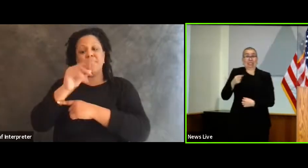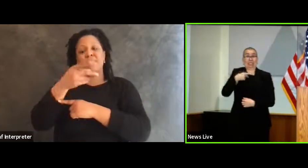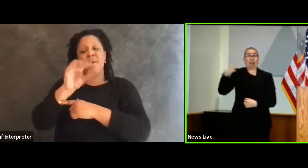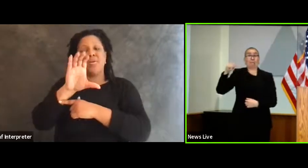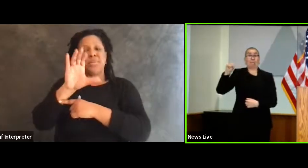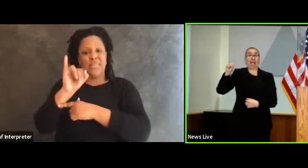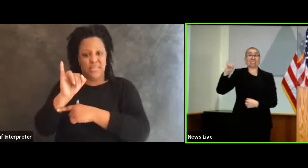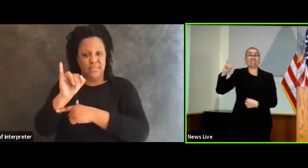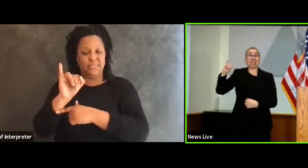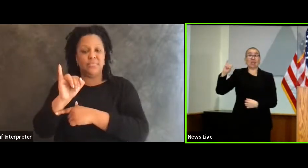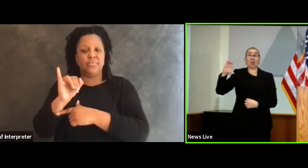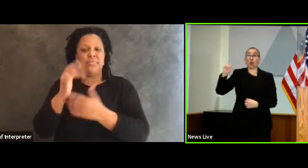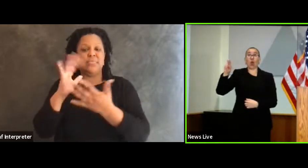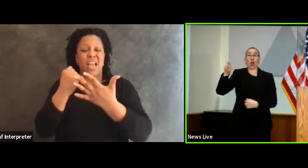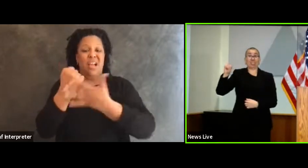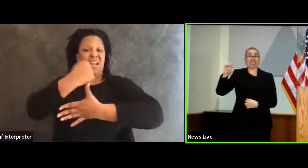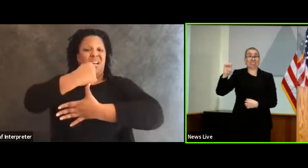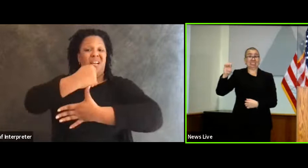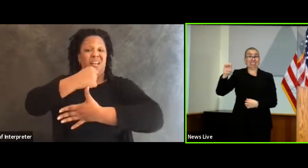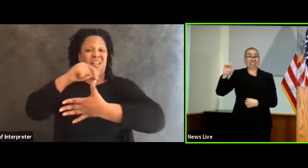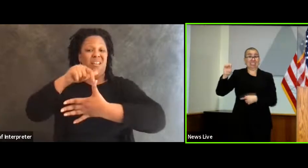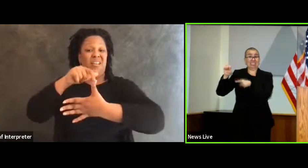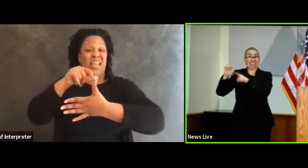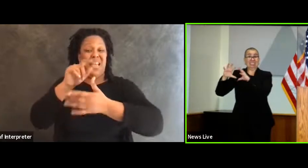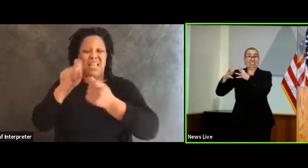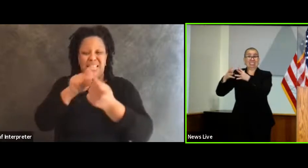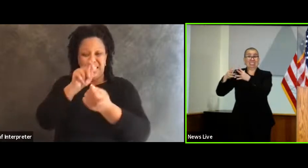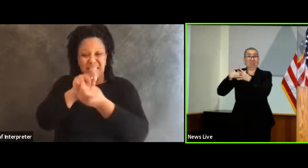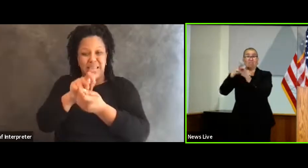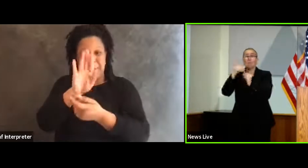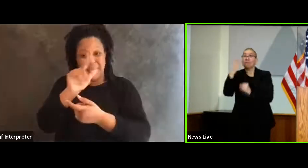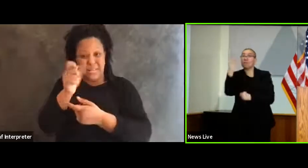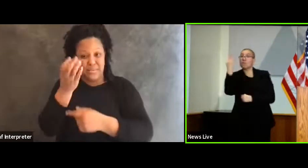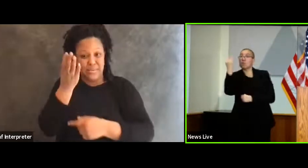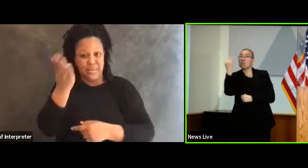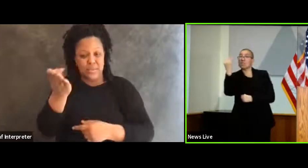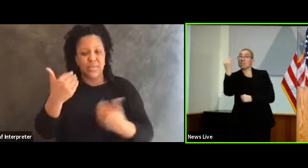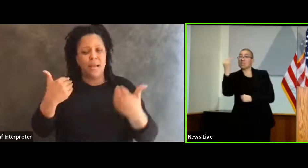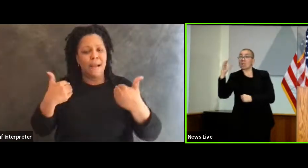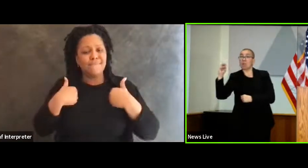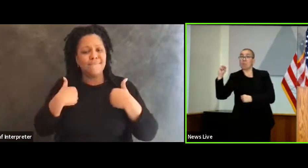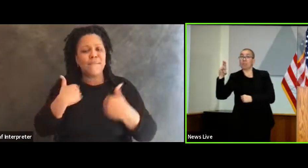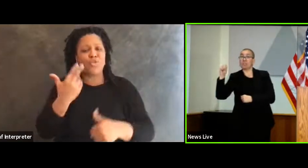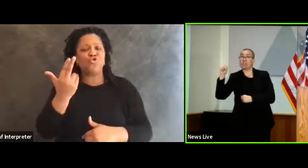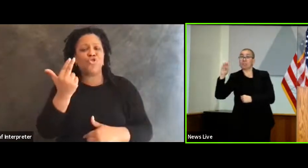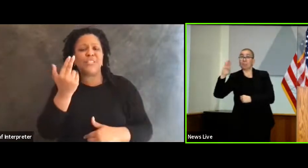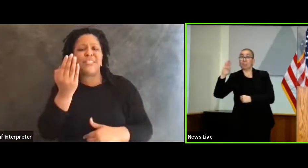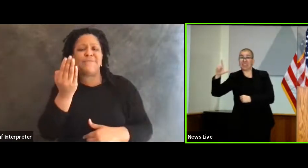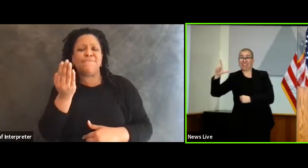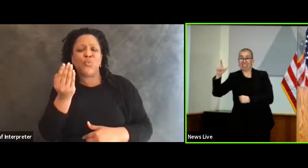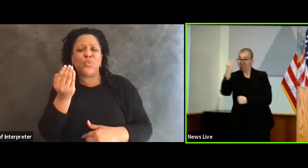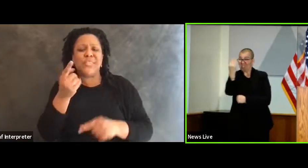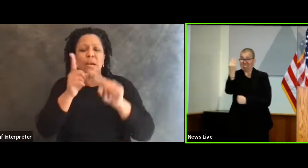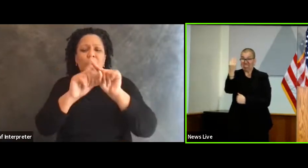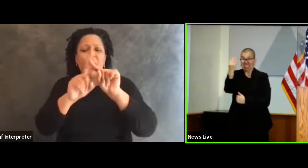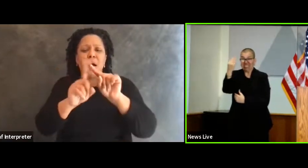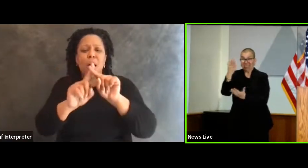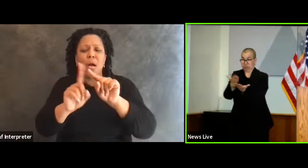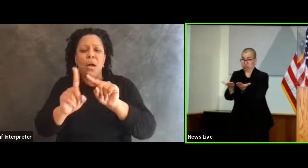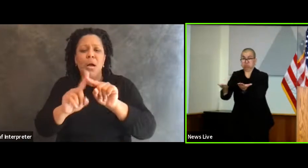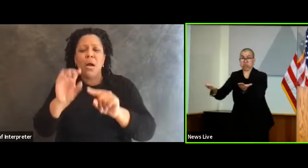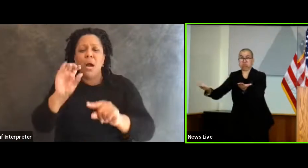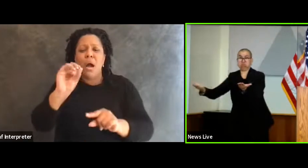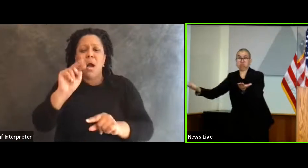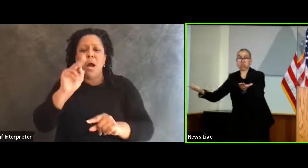We have, 13, 14 omnibus bills that are out there. They're all going to be handled in individual conference committees. But what they're